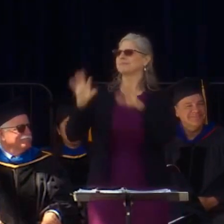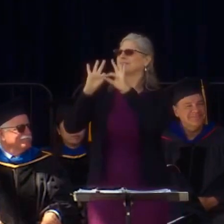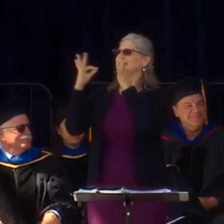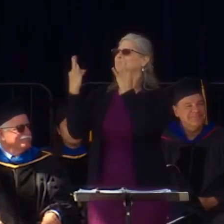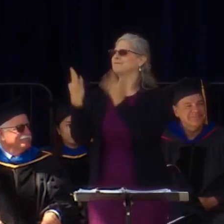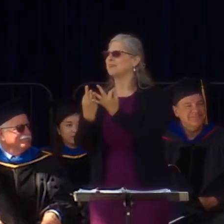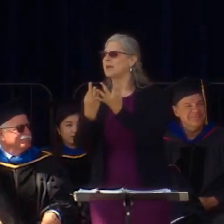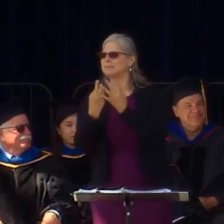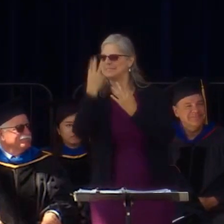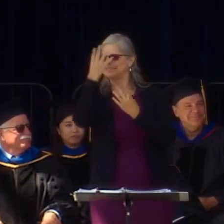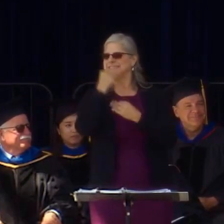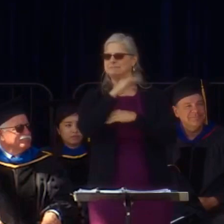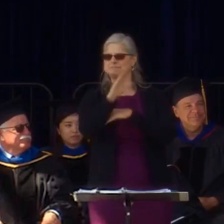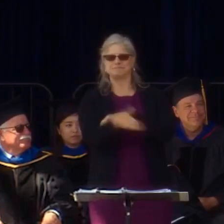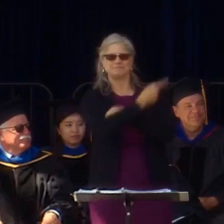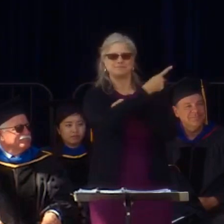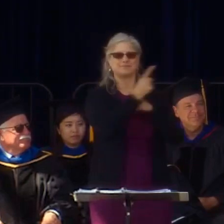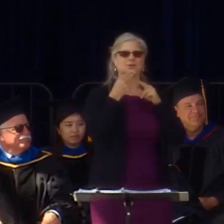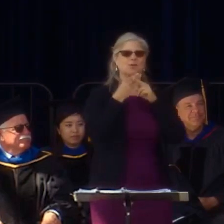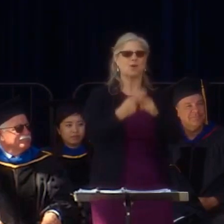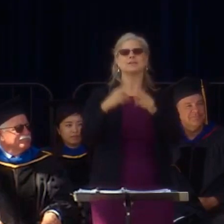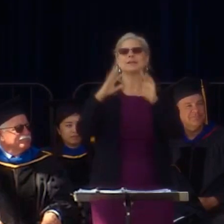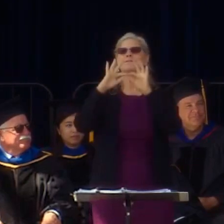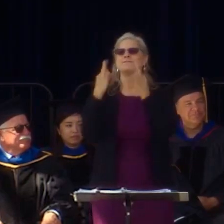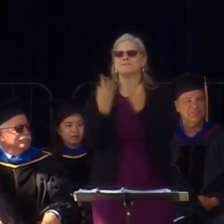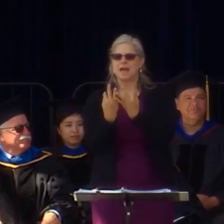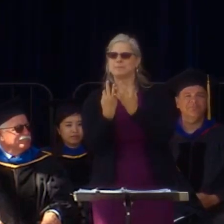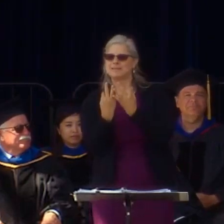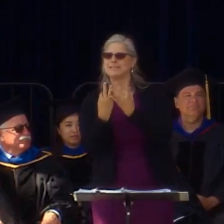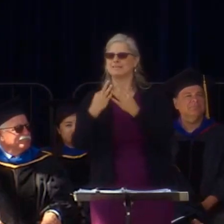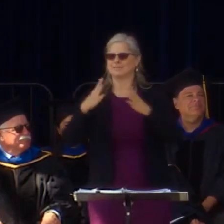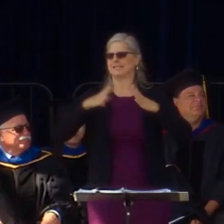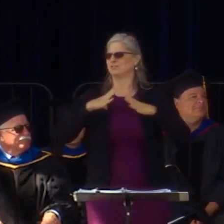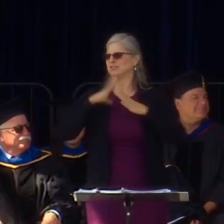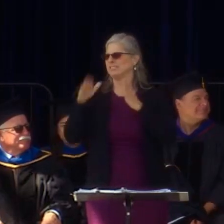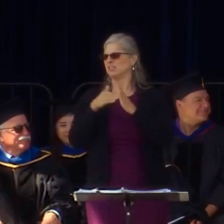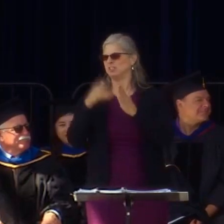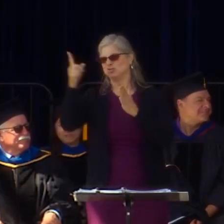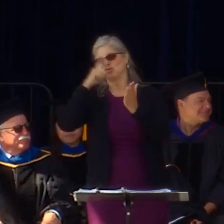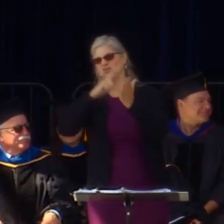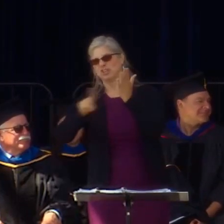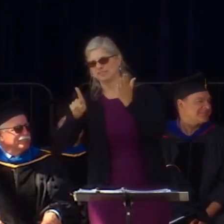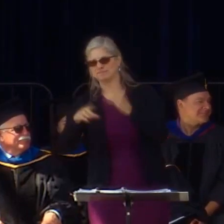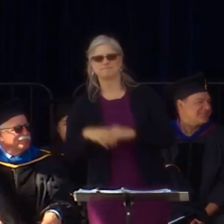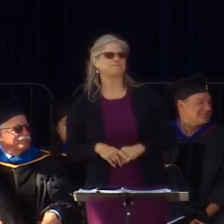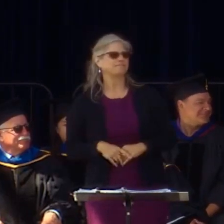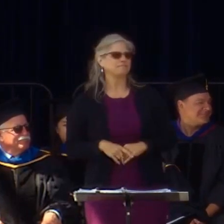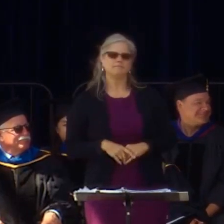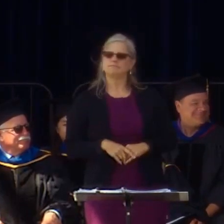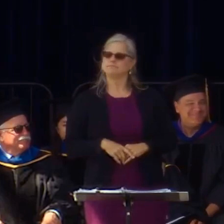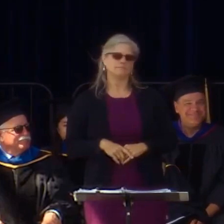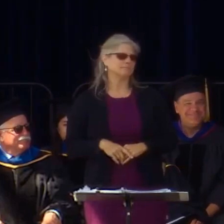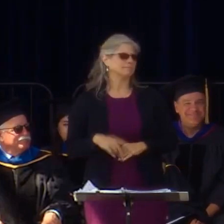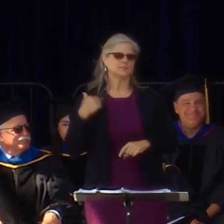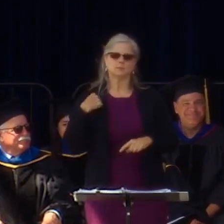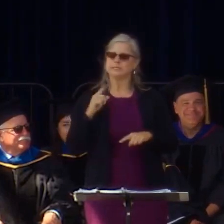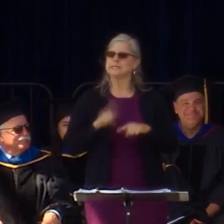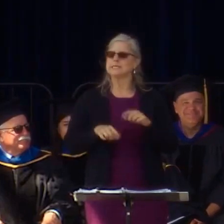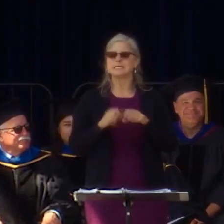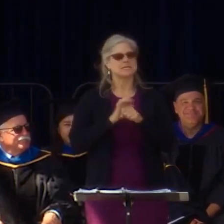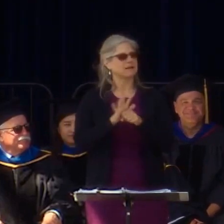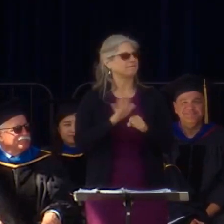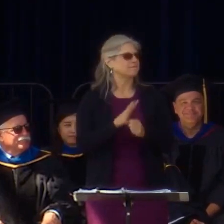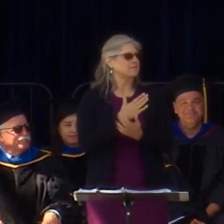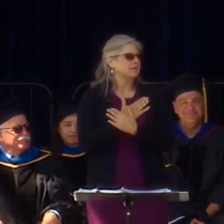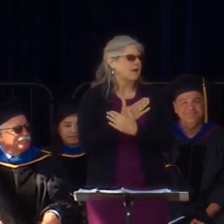family sleepaway camp called Family Vacation Center. Go check it out. We can't get enough of this